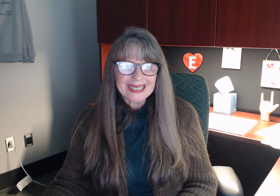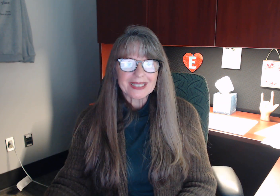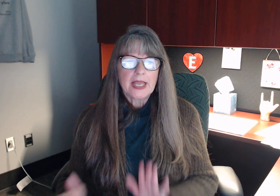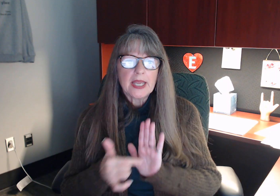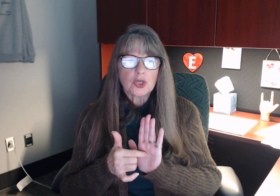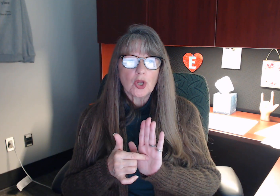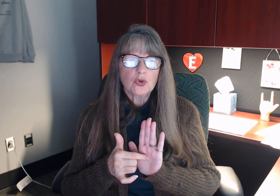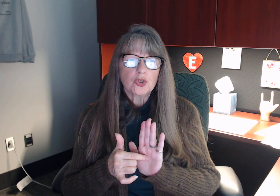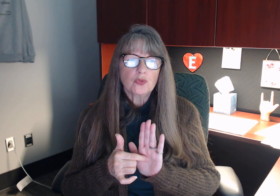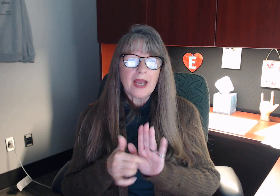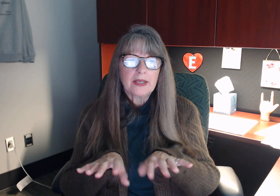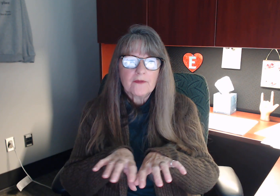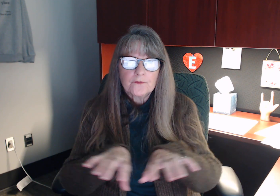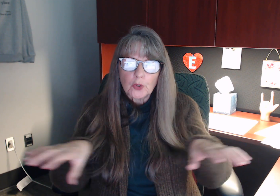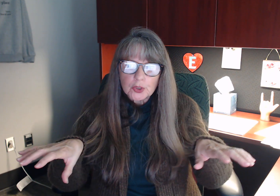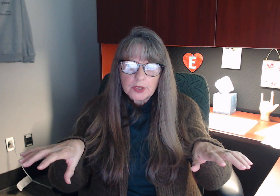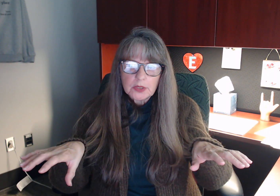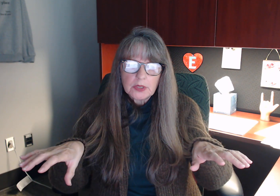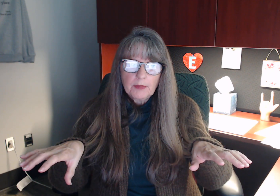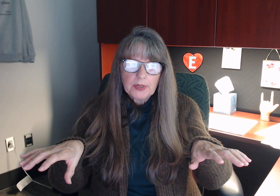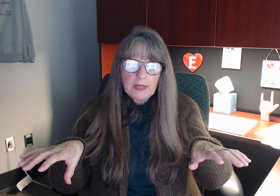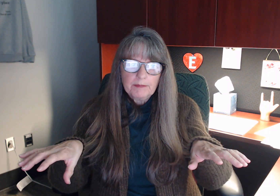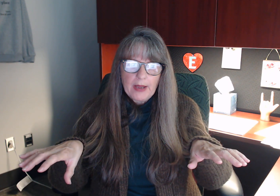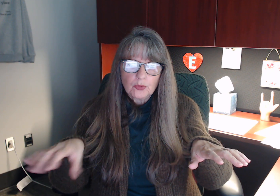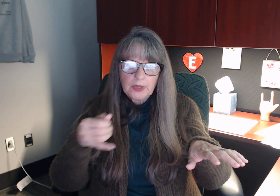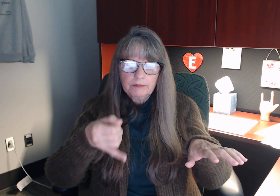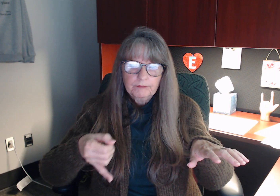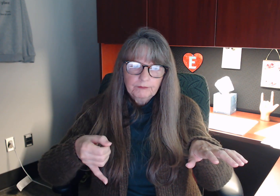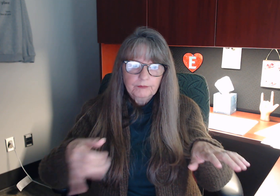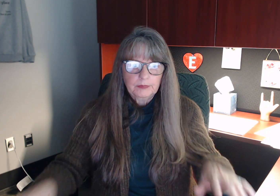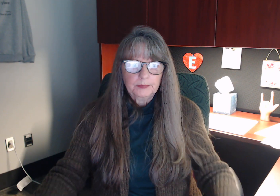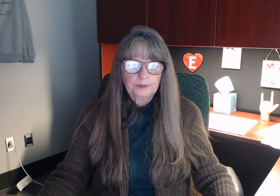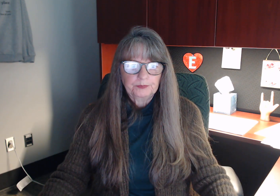26, it shows you a divergent plate boundary.